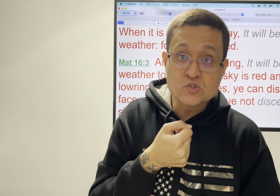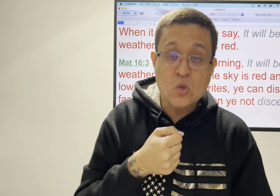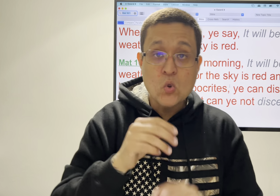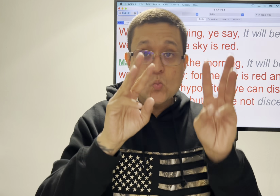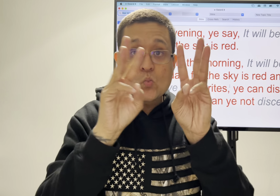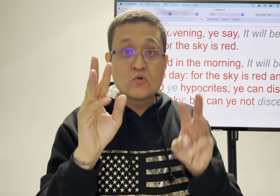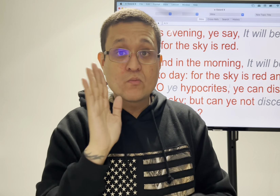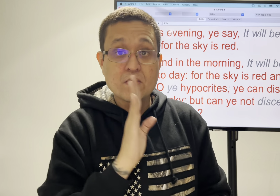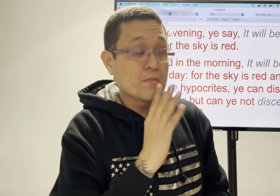TV.